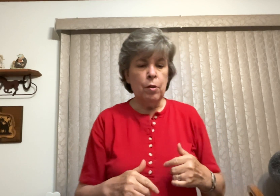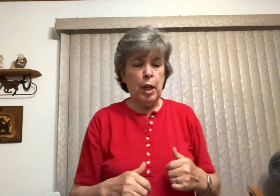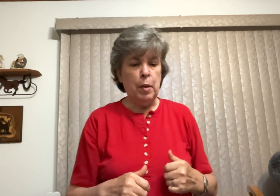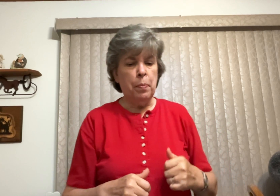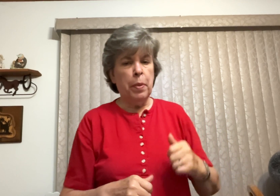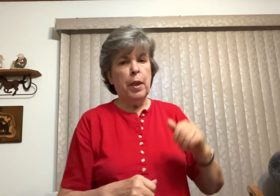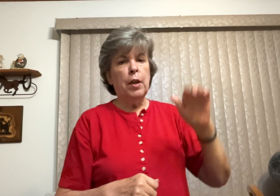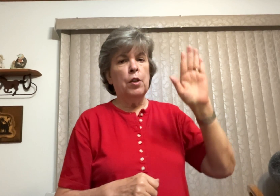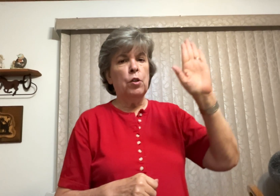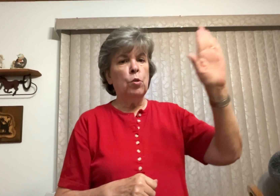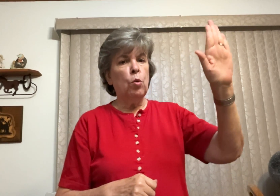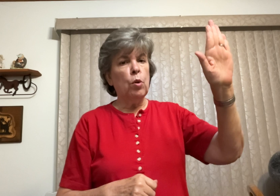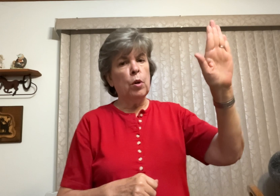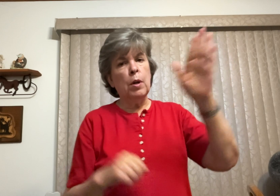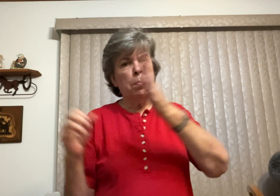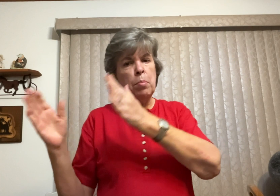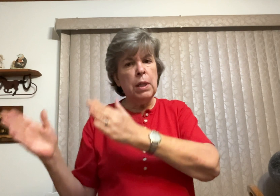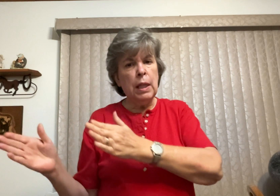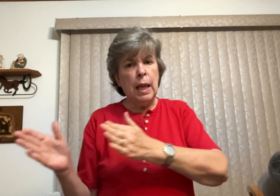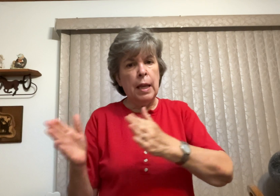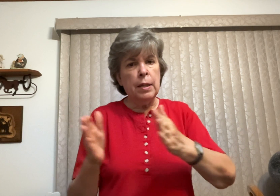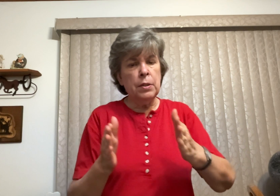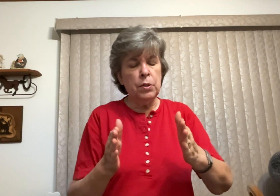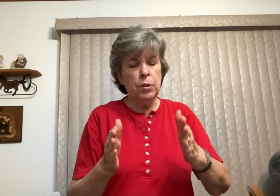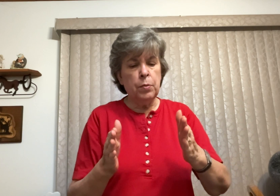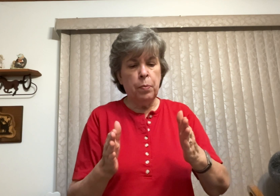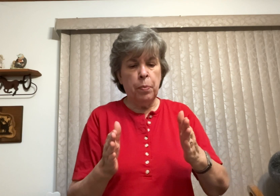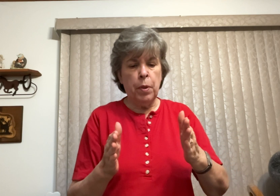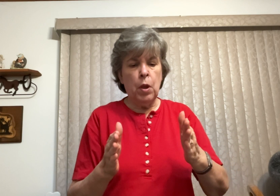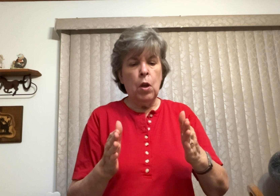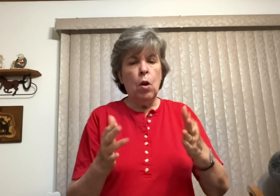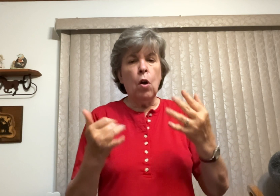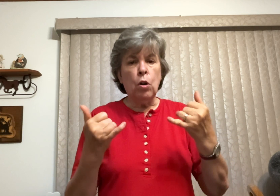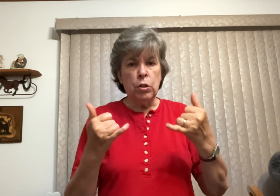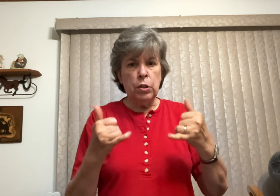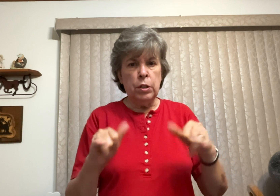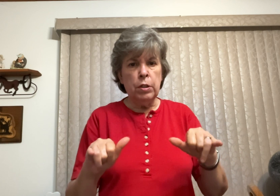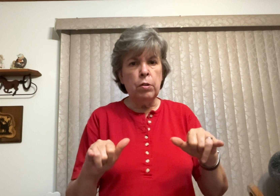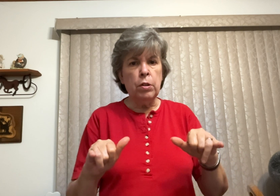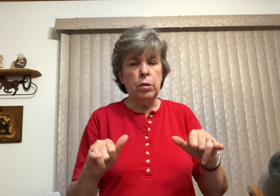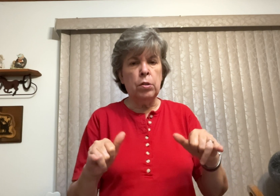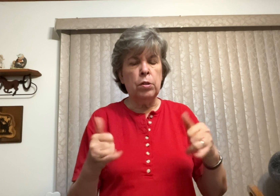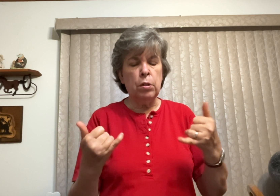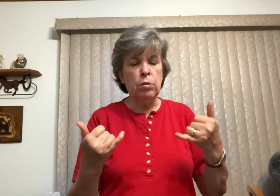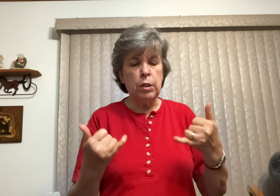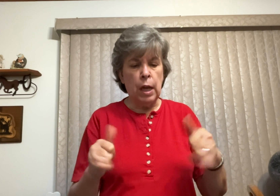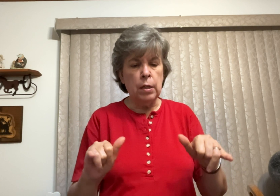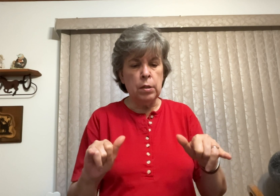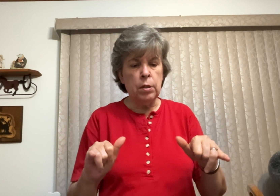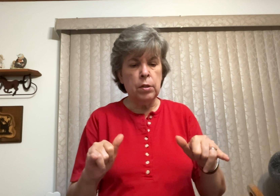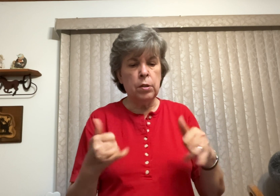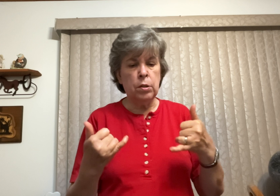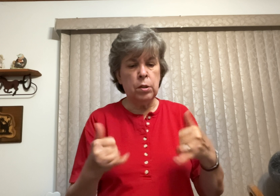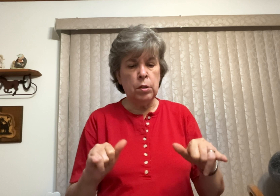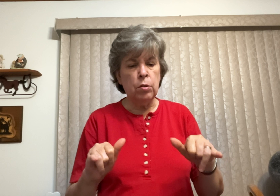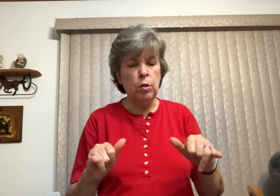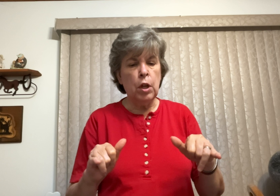Okay, your plans are still, this is still or yet, still